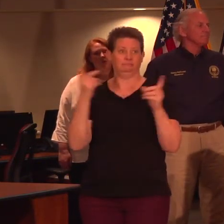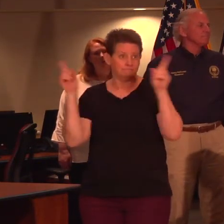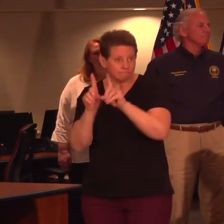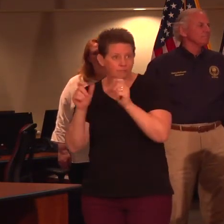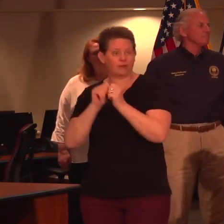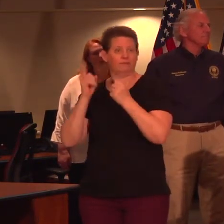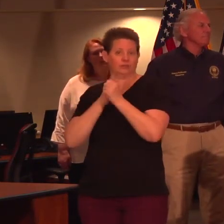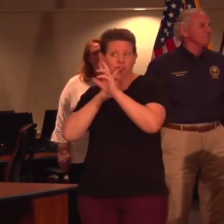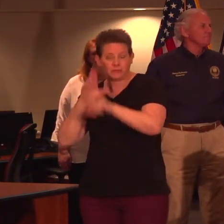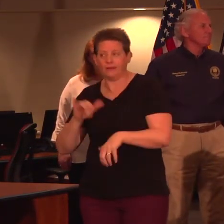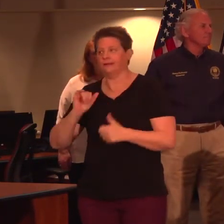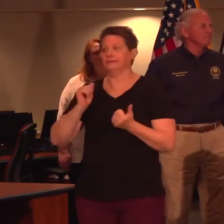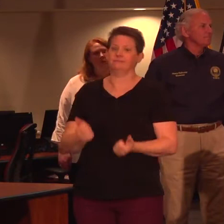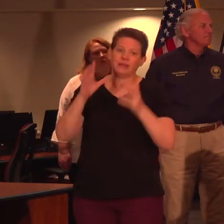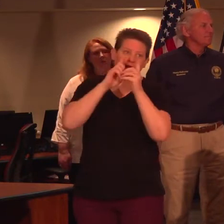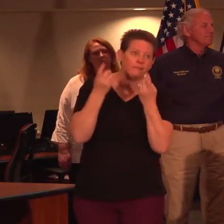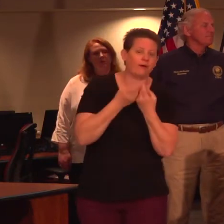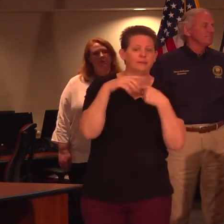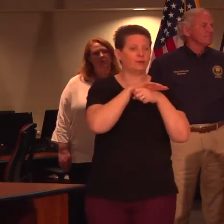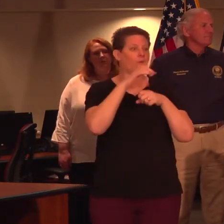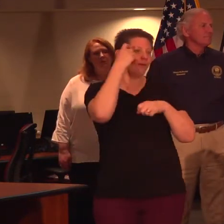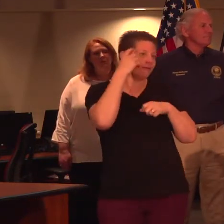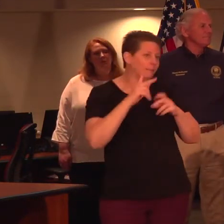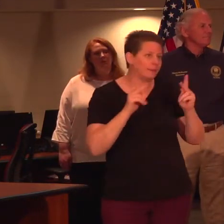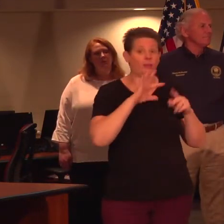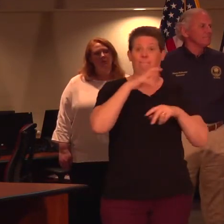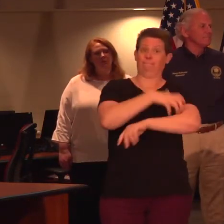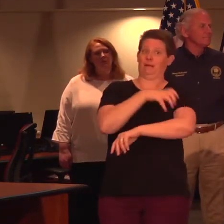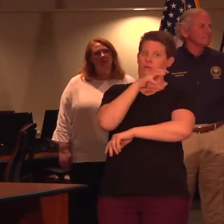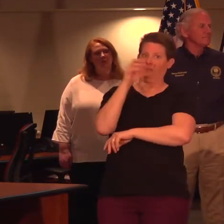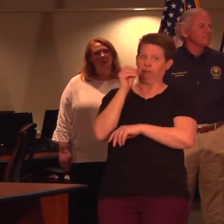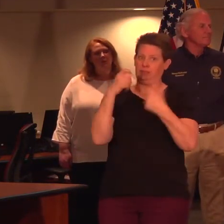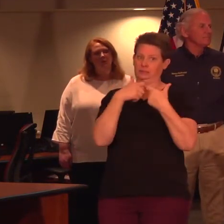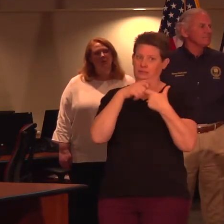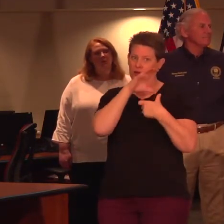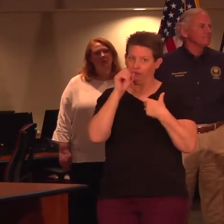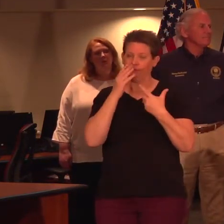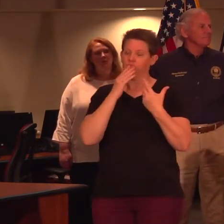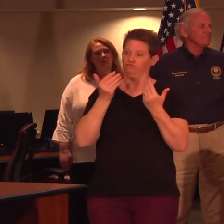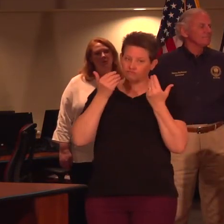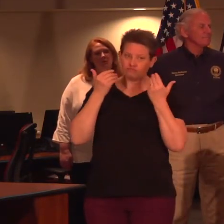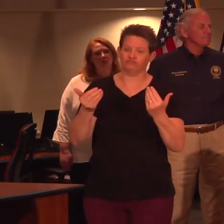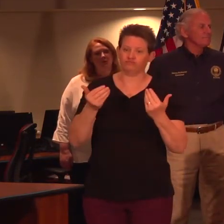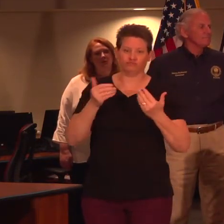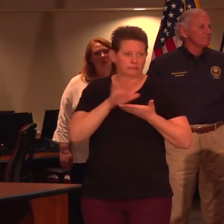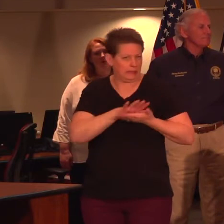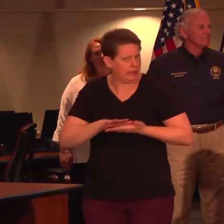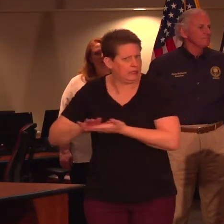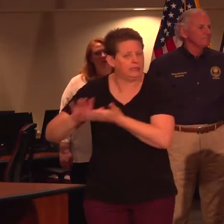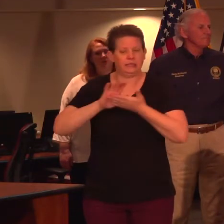responders, fire department, local government officials, and our power companies to push really hard today to get most of those roads